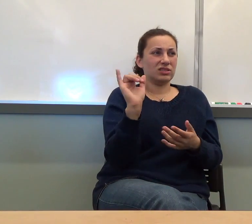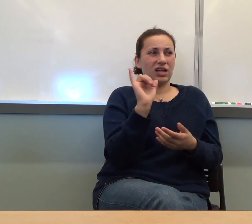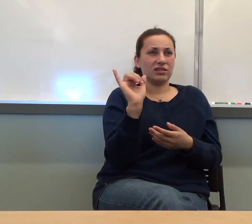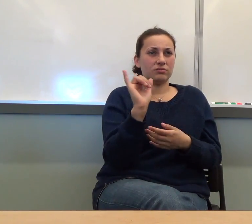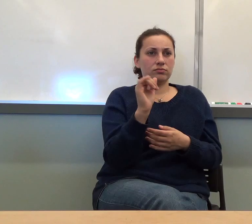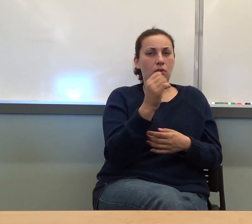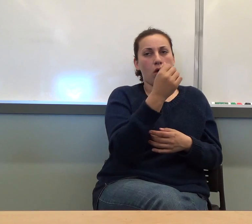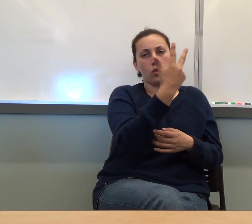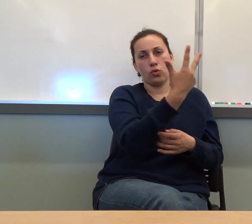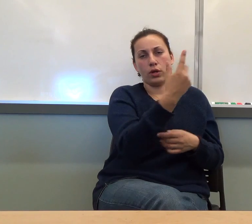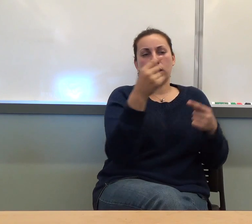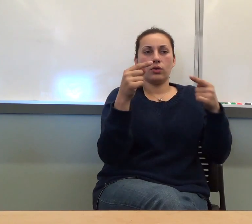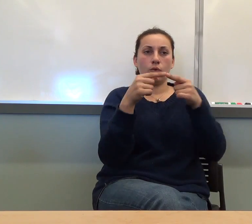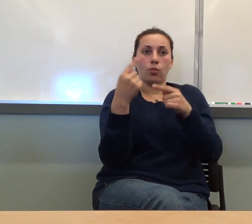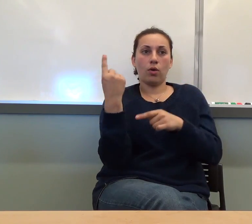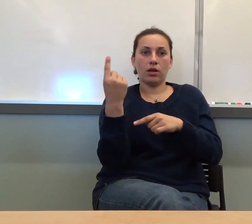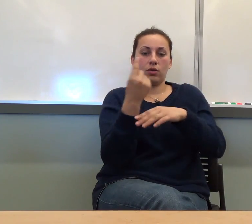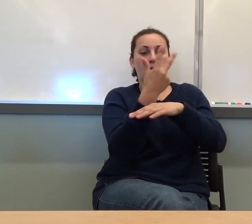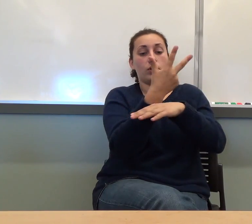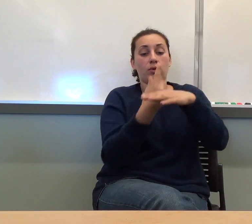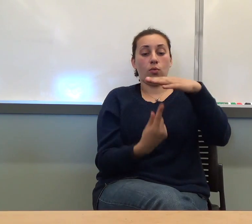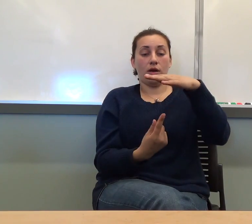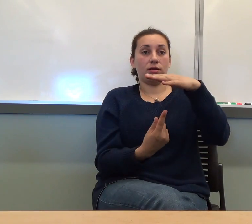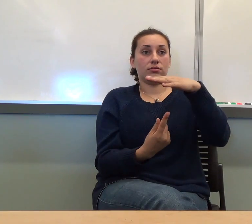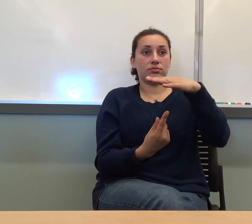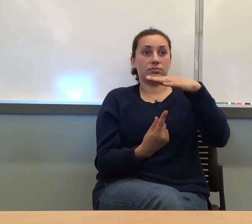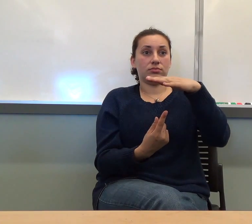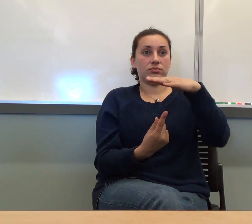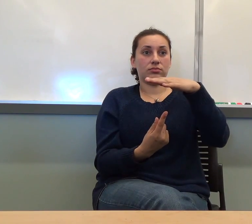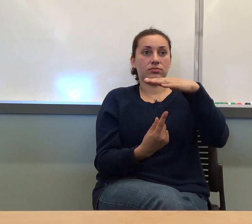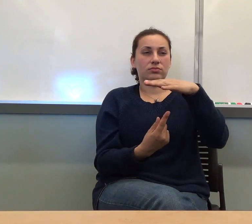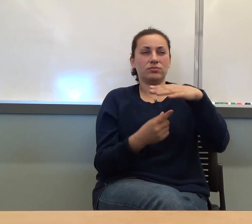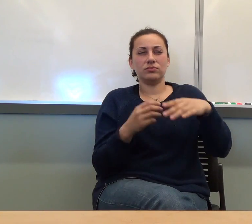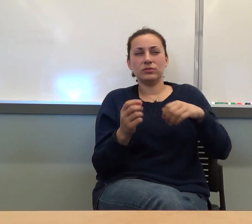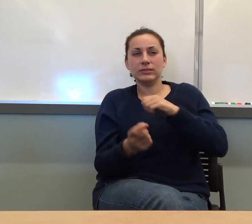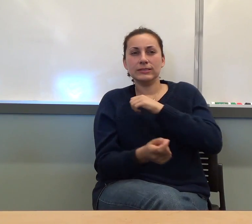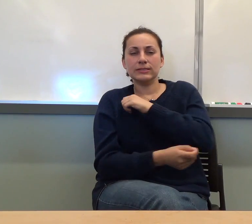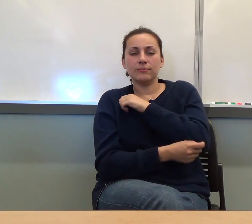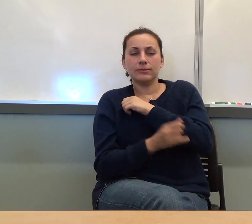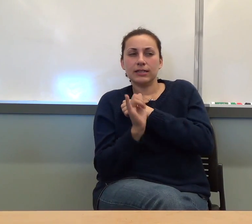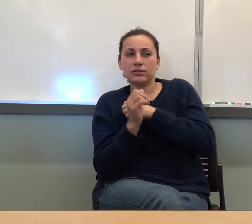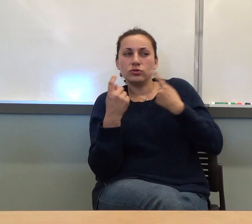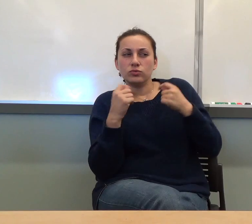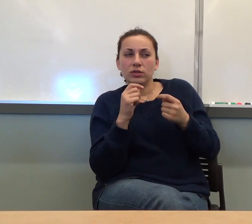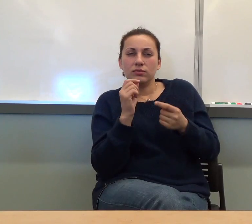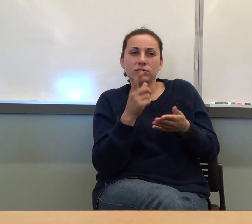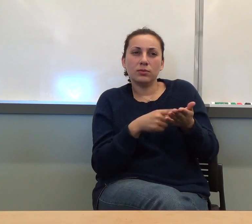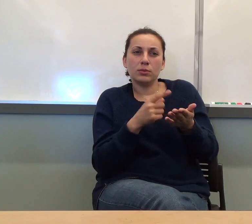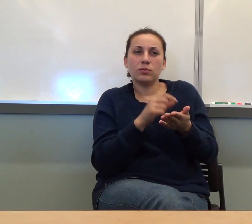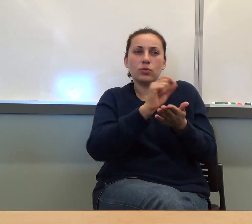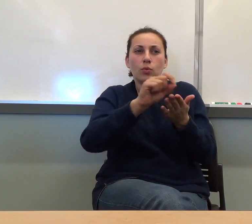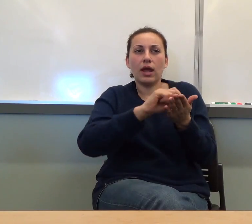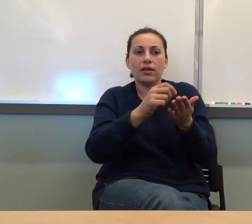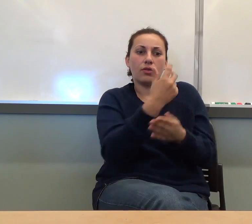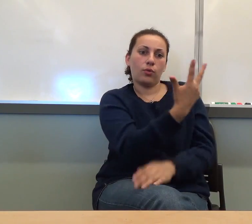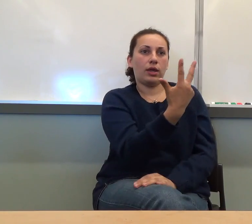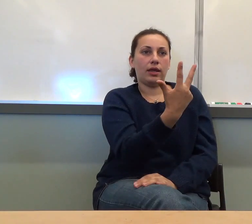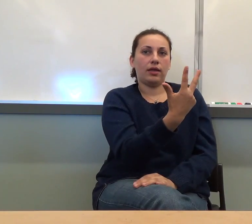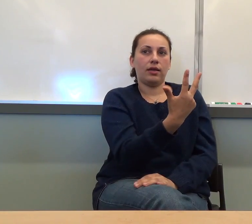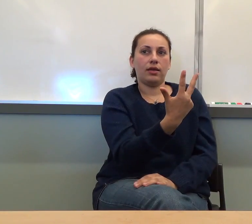1, we have a temptation to write that as 3. I mean, anything divided by 1 is just that thing. So